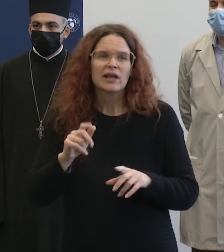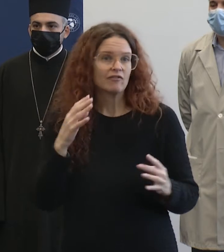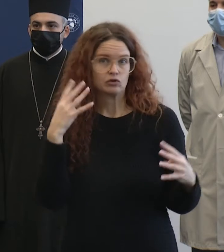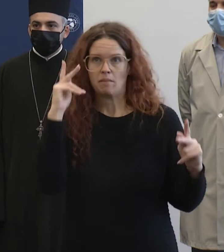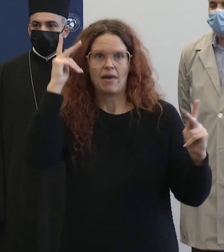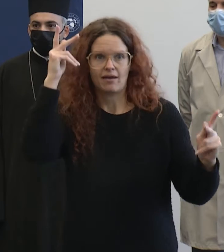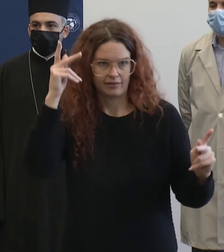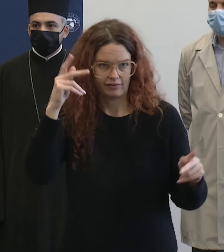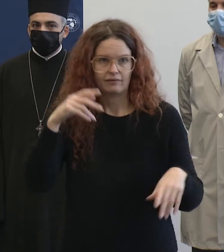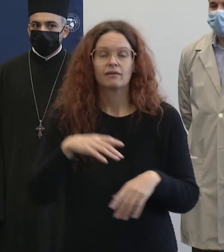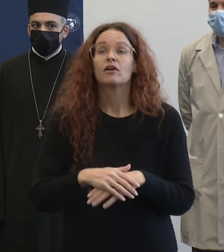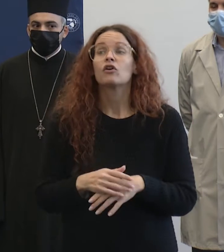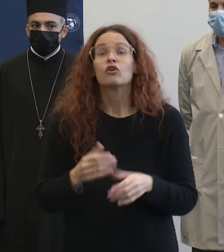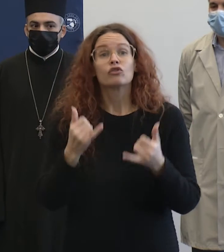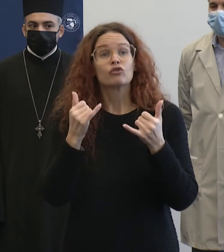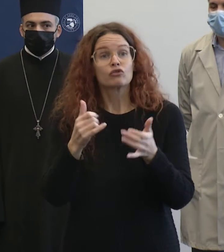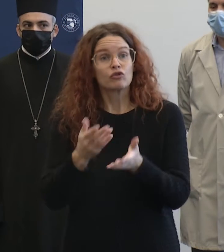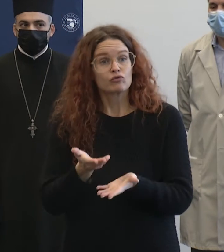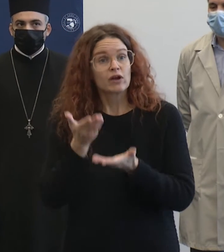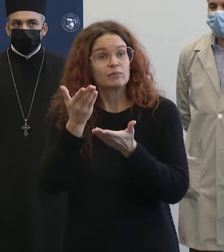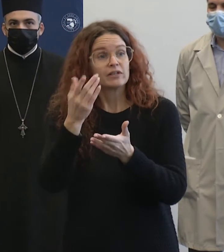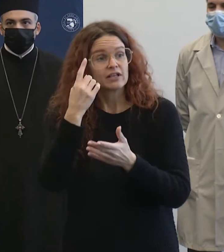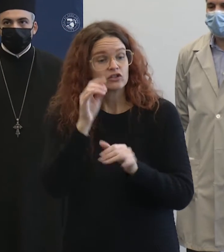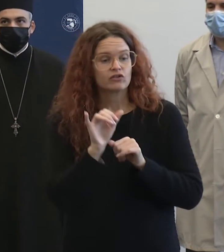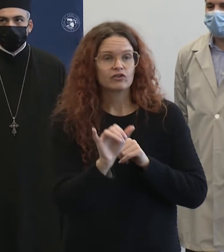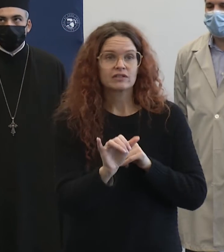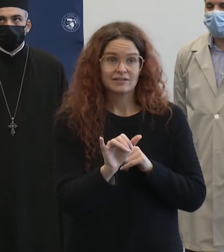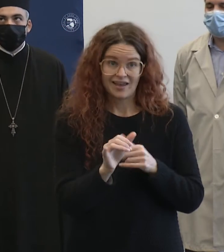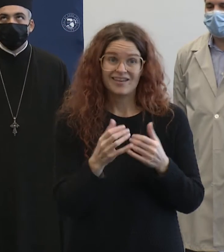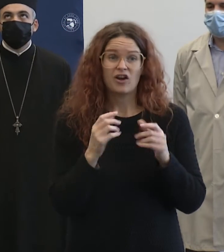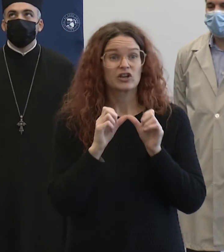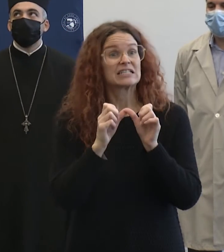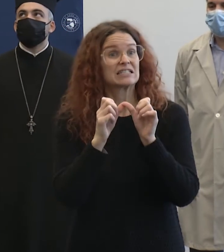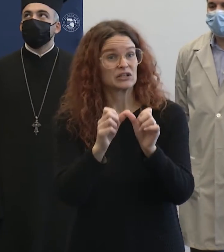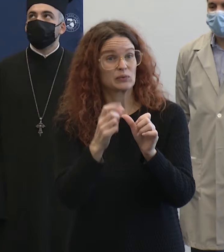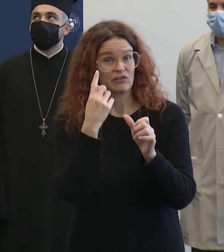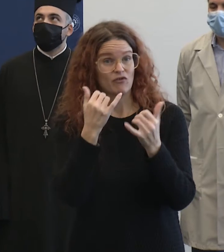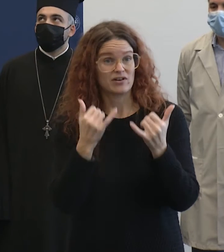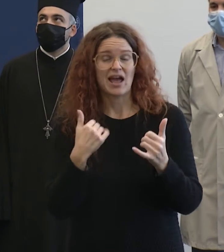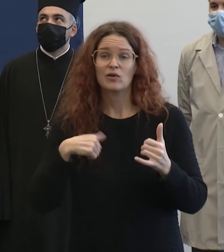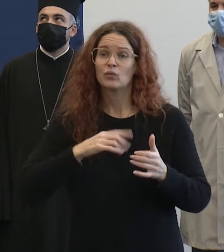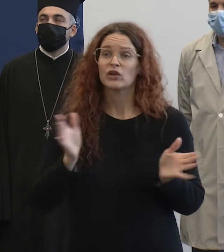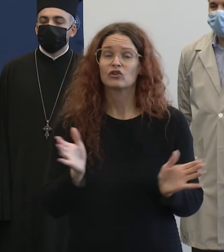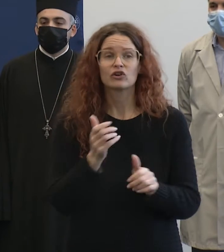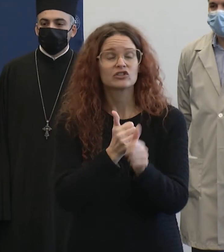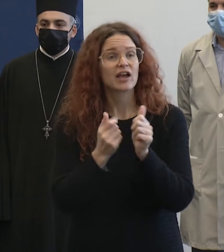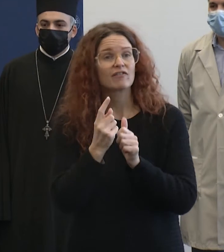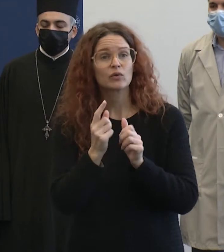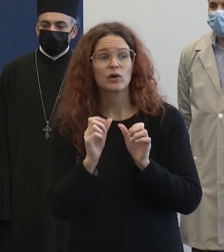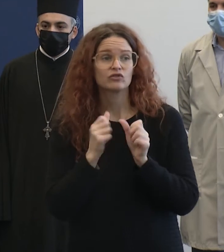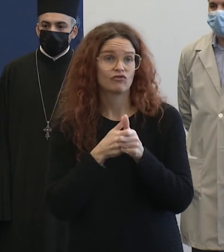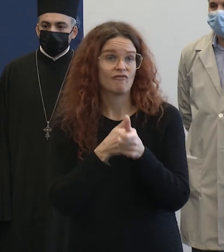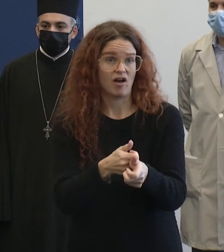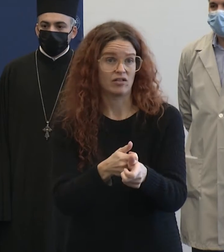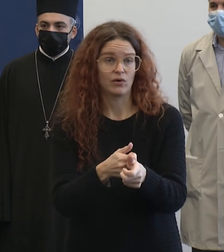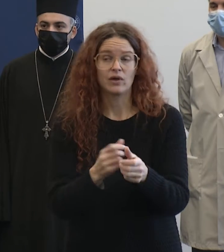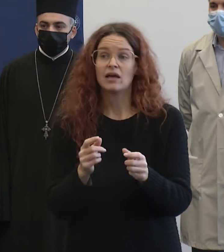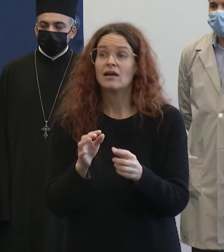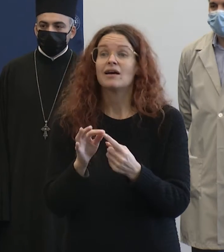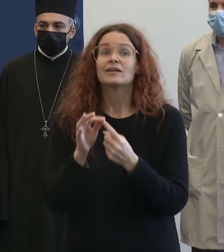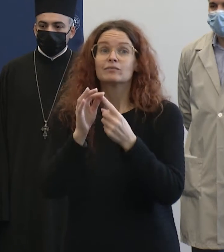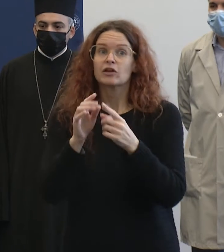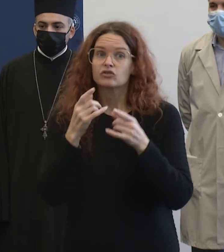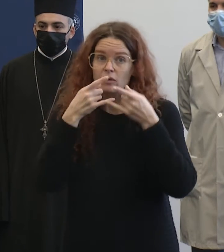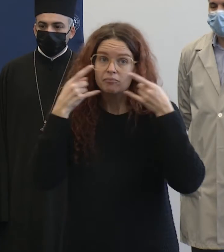and recommendations are staying in place for the time being, and we urge everyone to follow them. It is especially important to stay